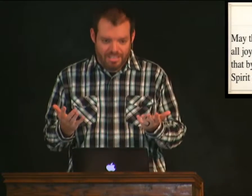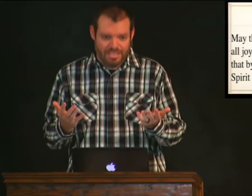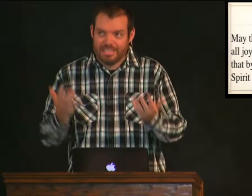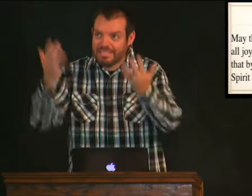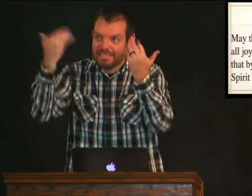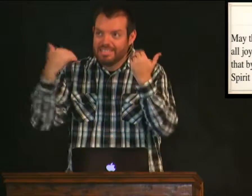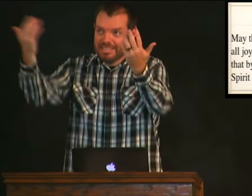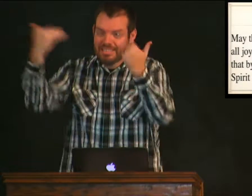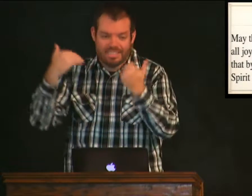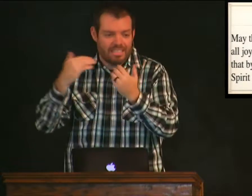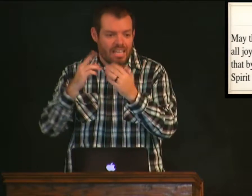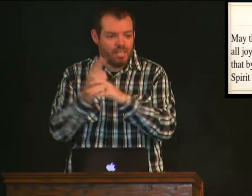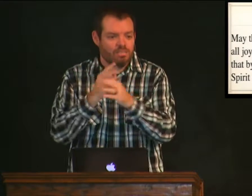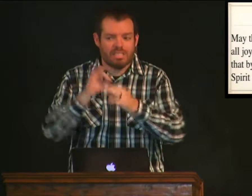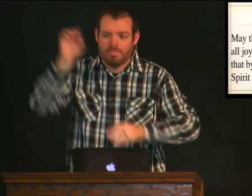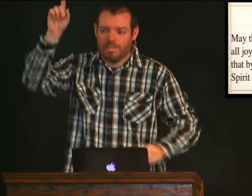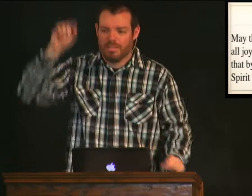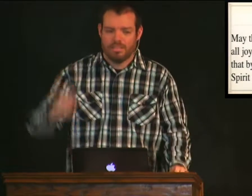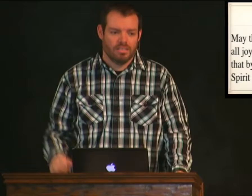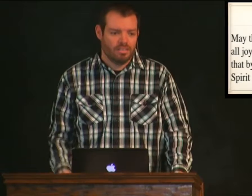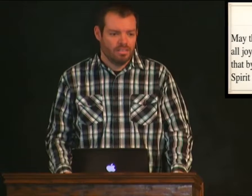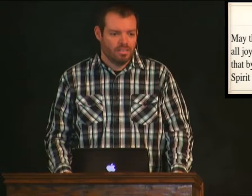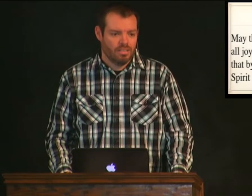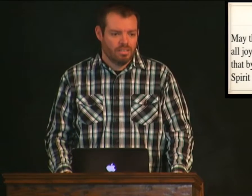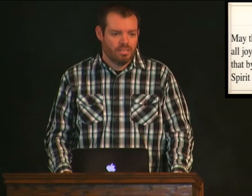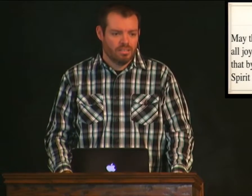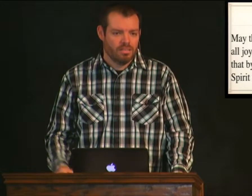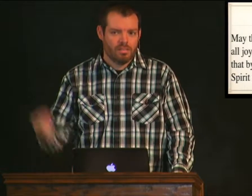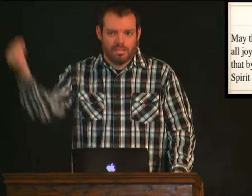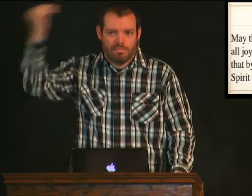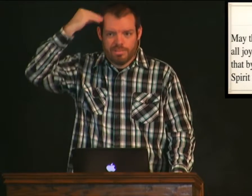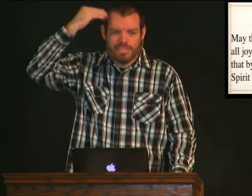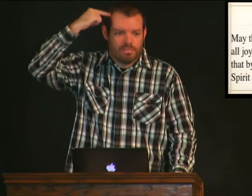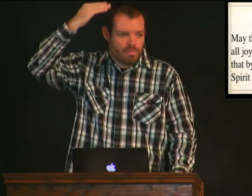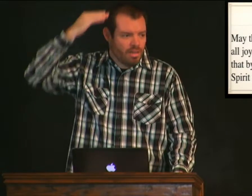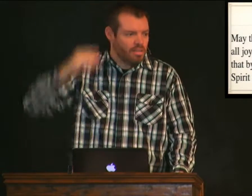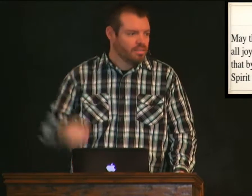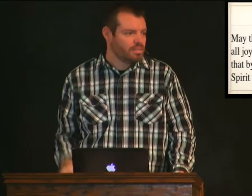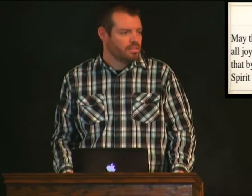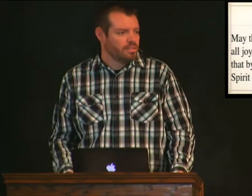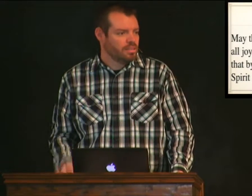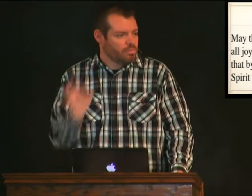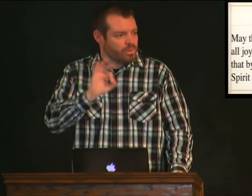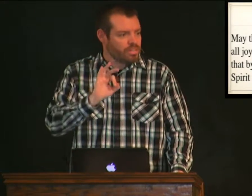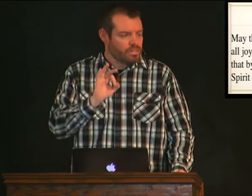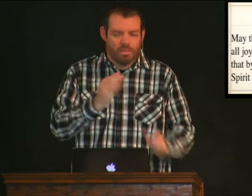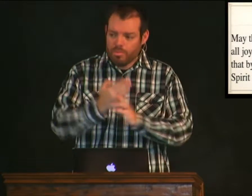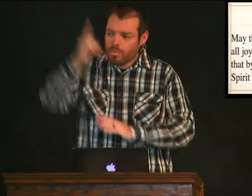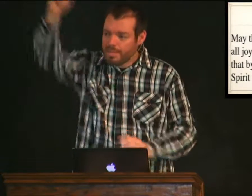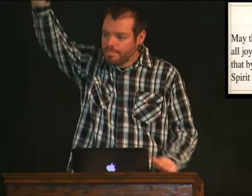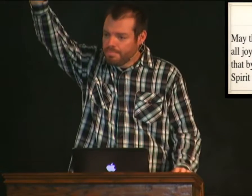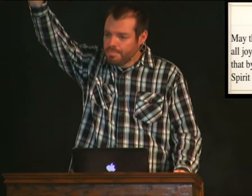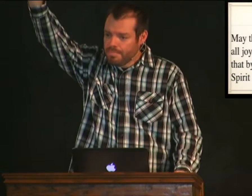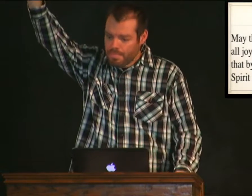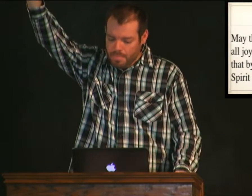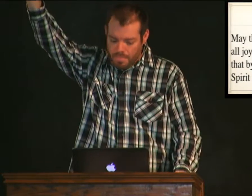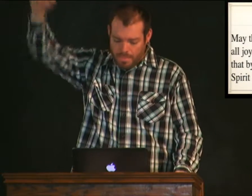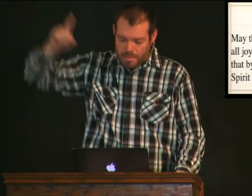here, I use the Spirit. Sometimes he puts into my mind and I preach through